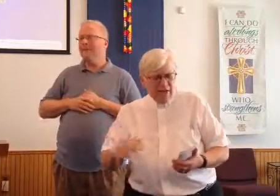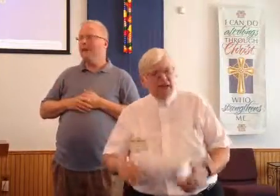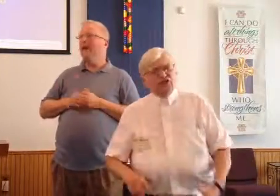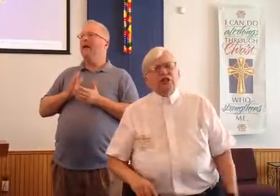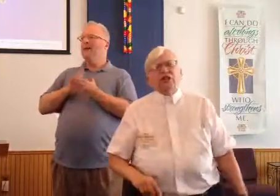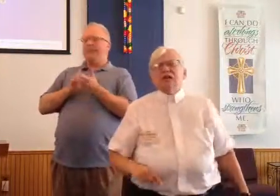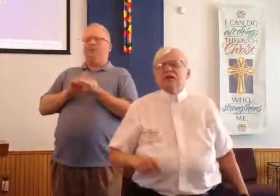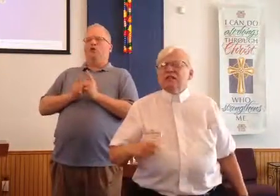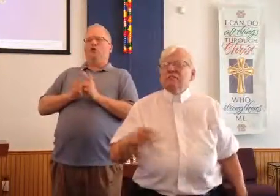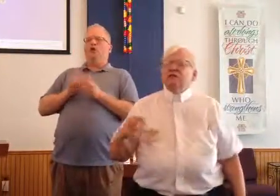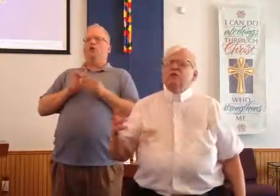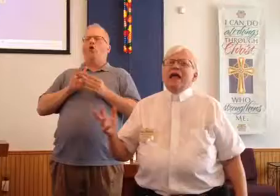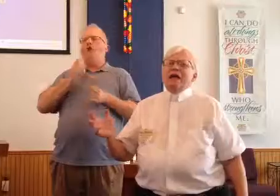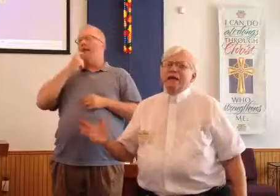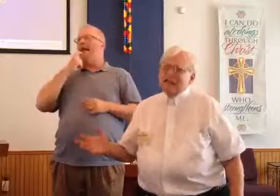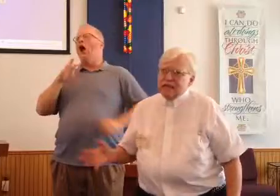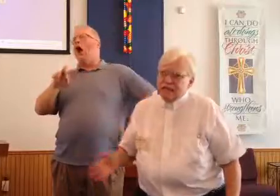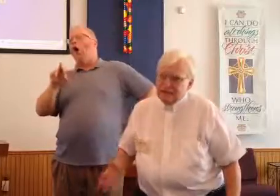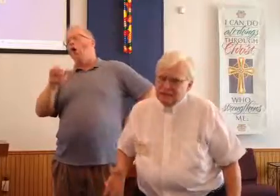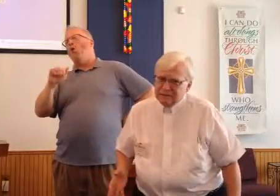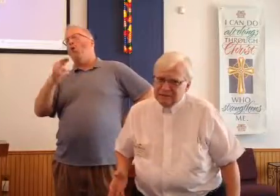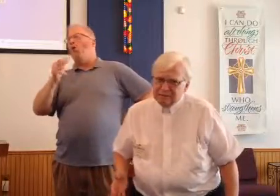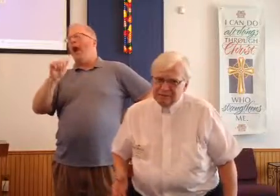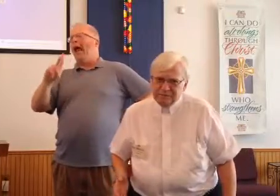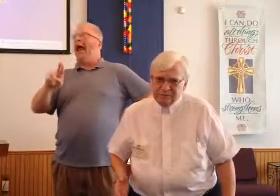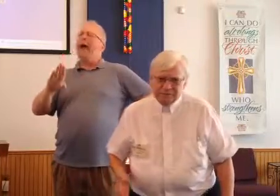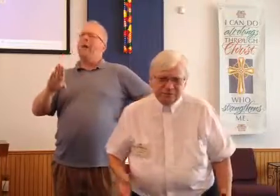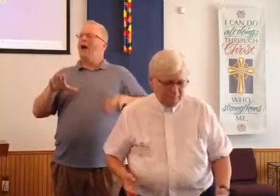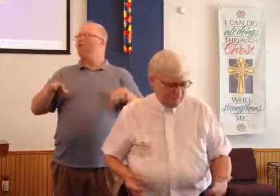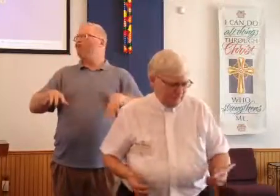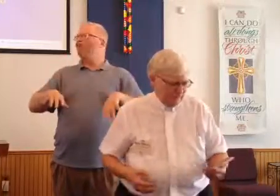Some say that she simply ran an inn.